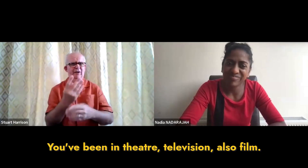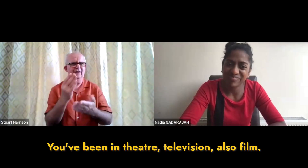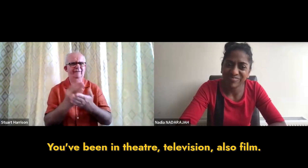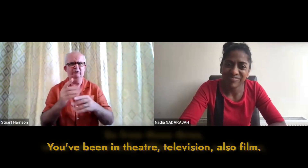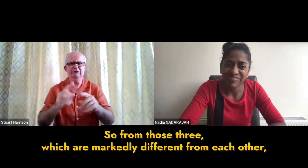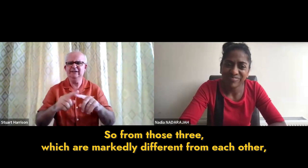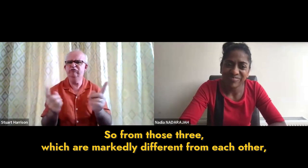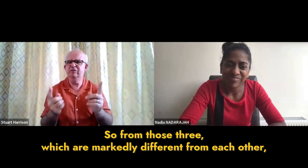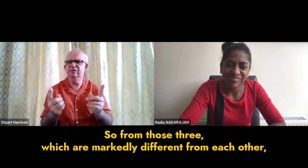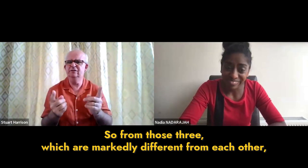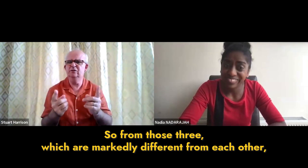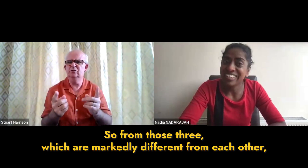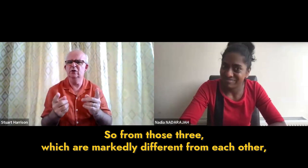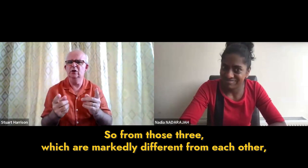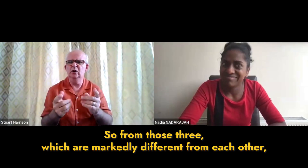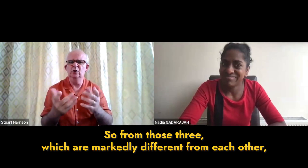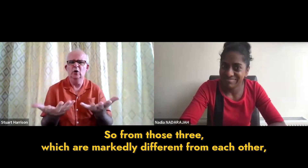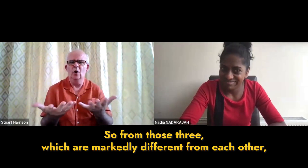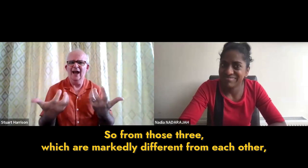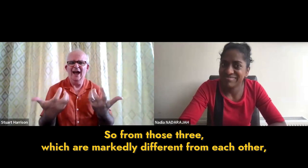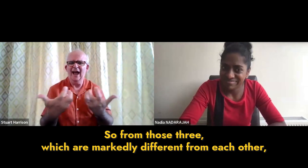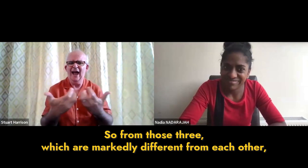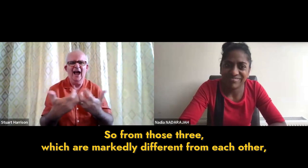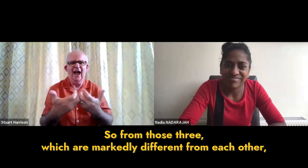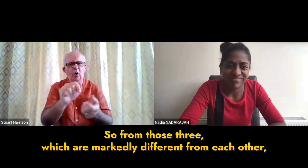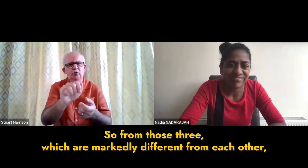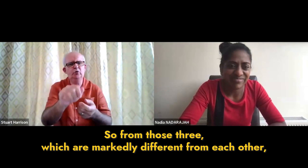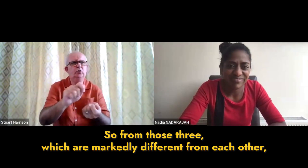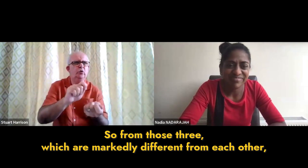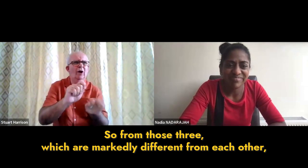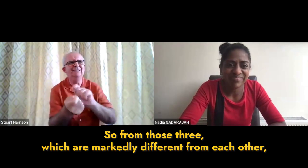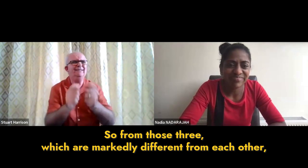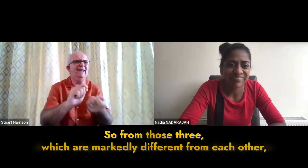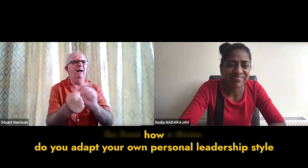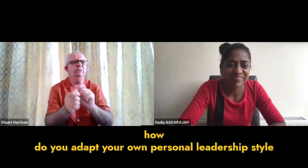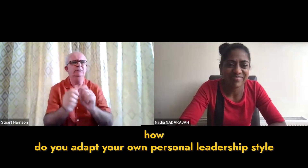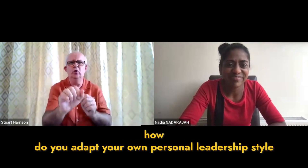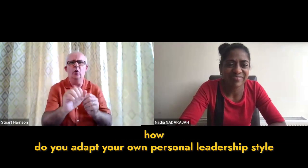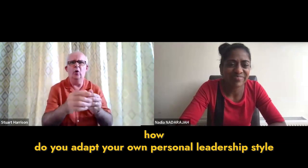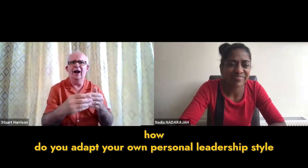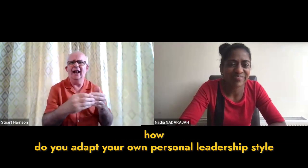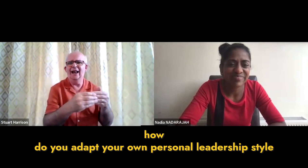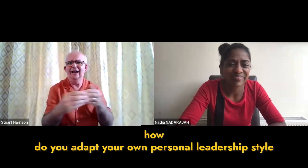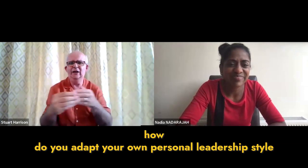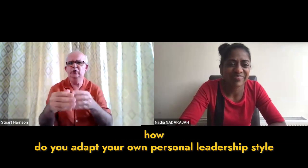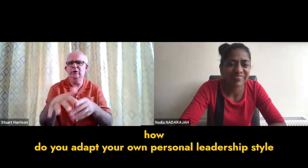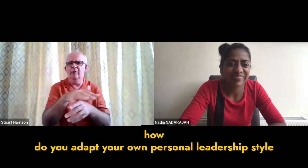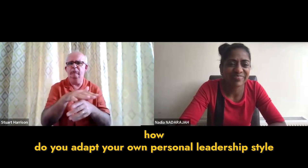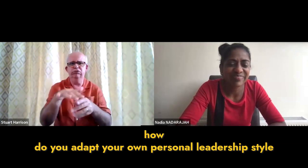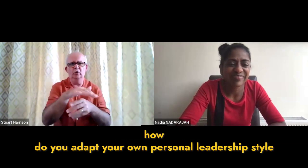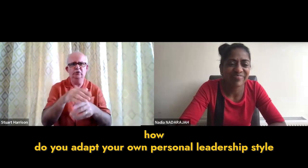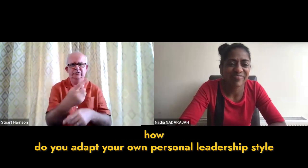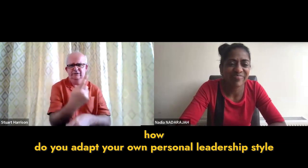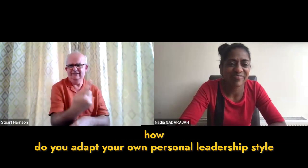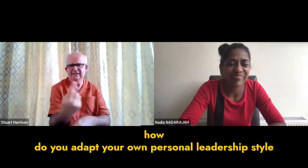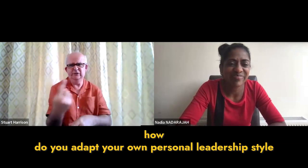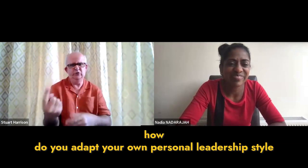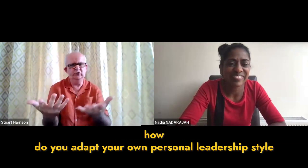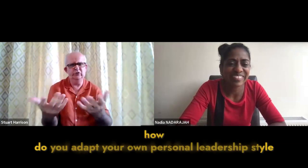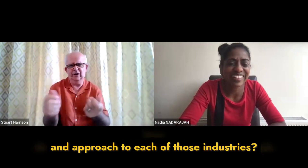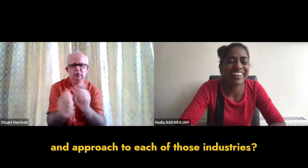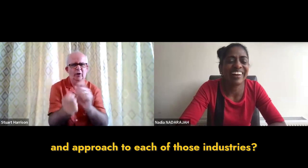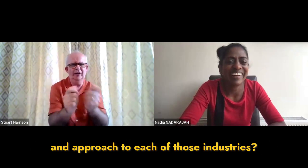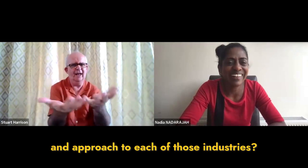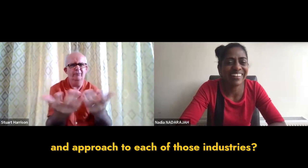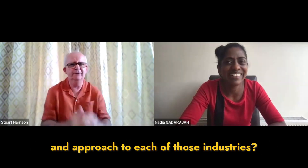film. So from those three, which are markedly different from each other, how do you adapt your own personal leadership